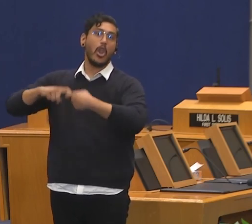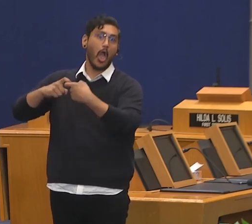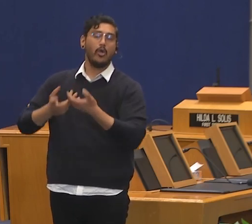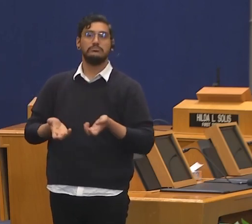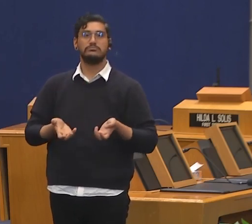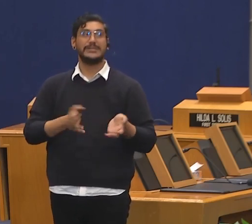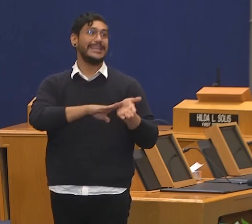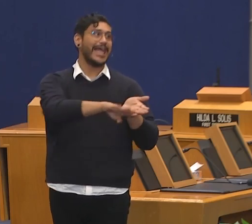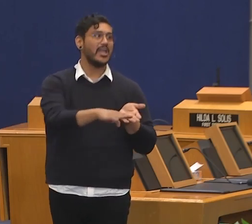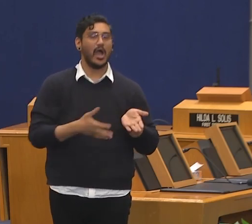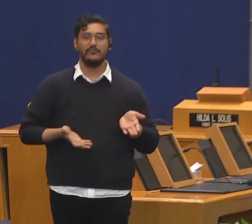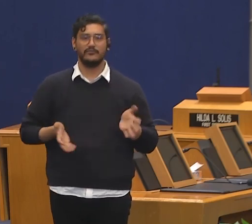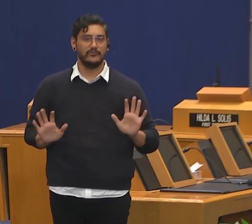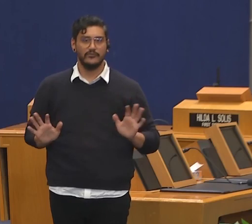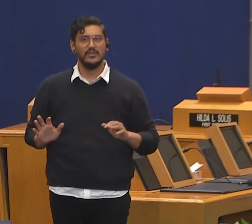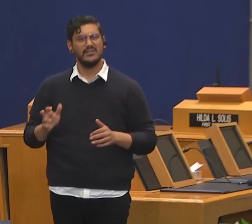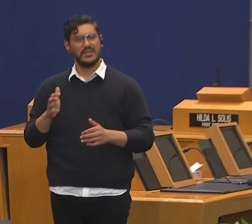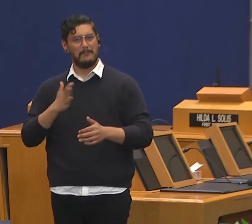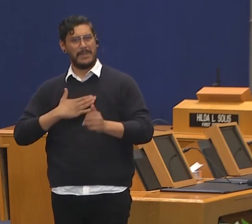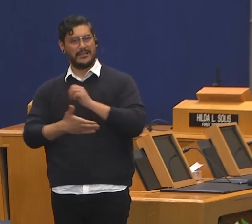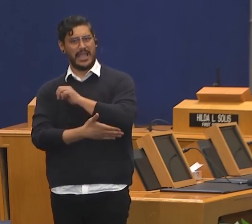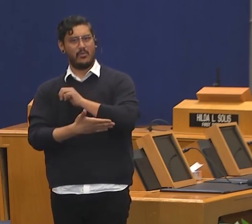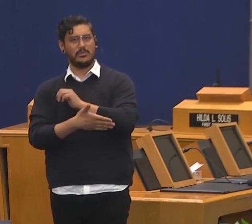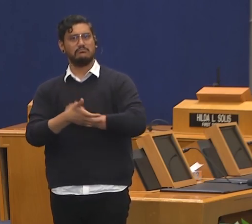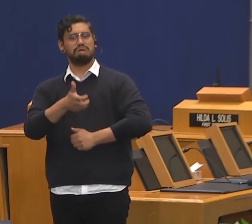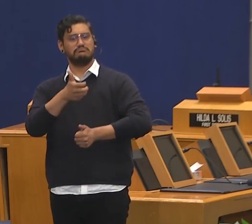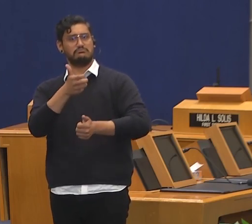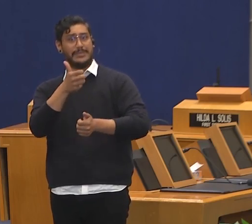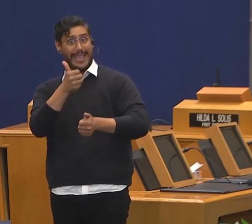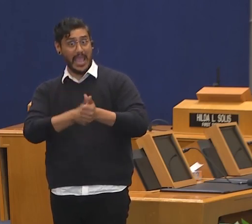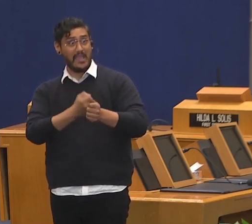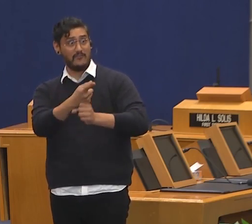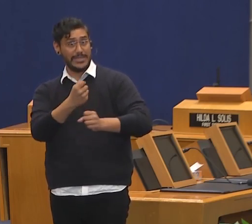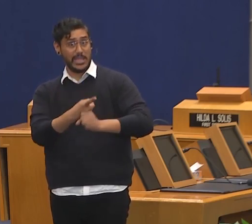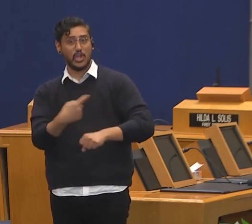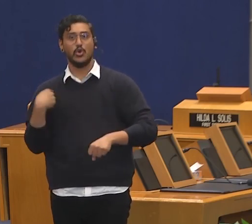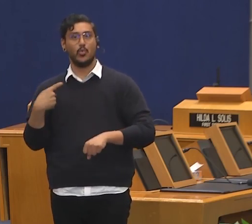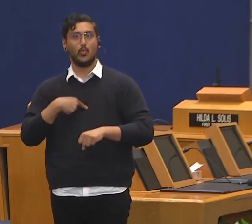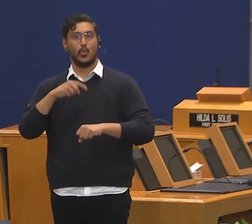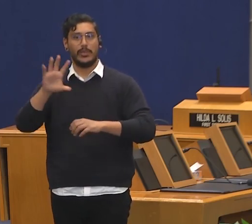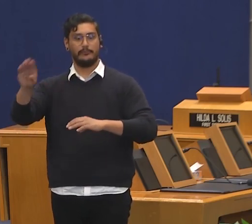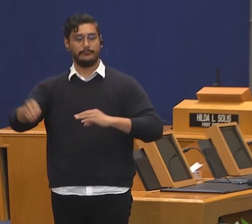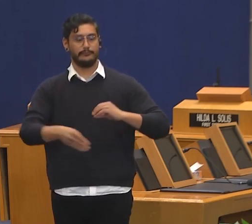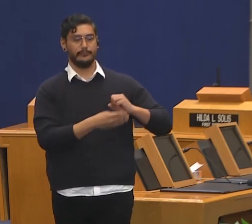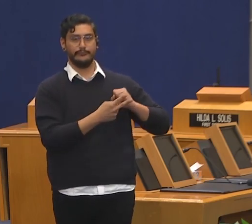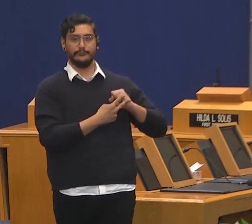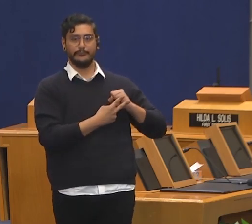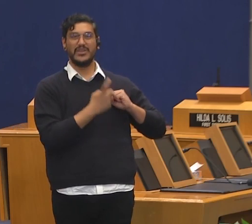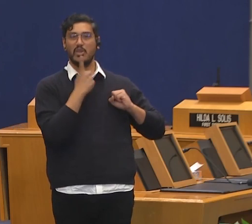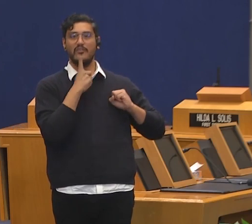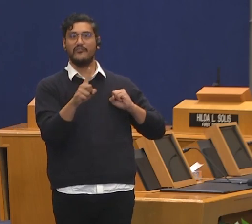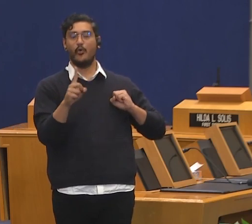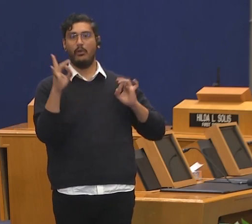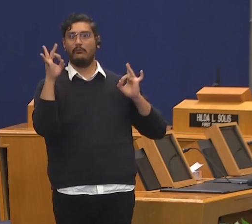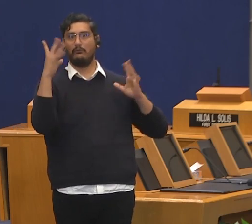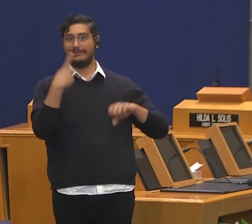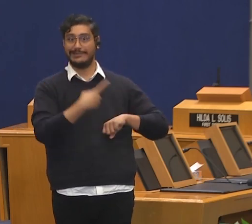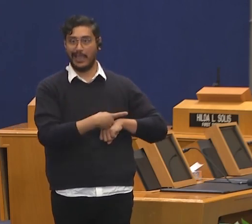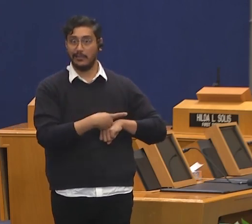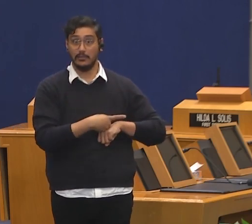that this county every year has put aside money for a rainy day, and it was just for purposes like this, where we have situations where